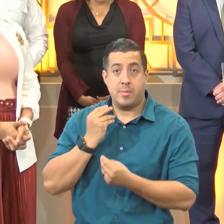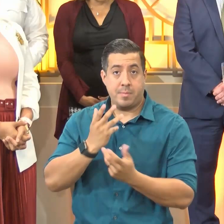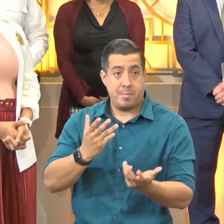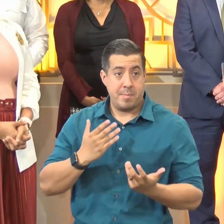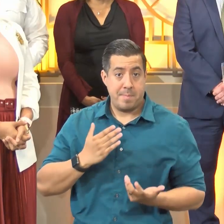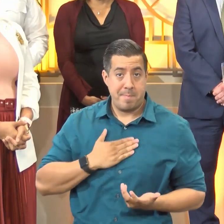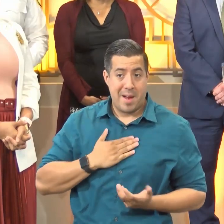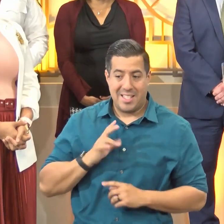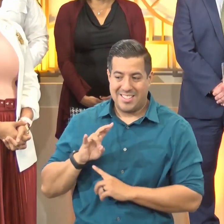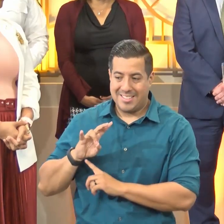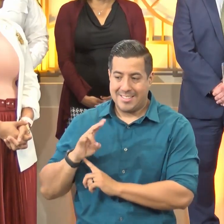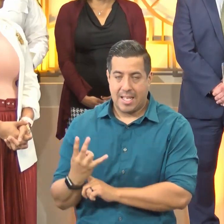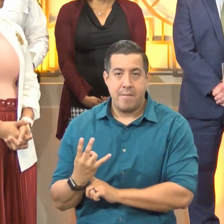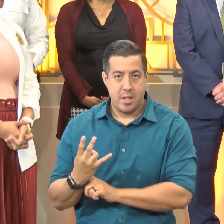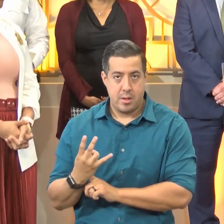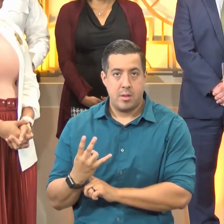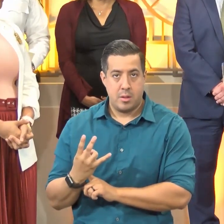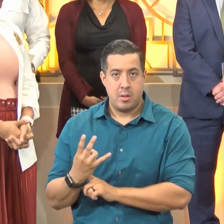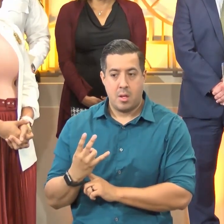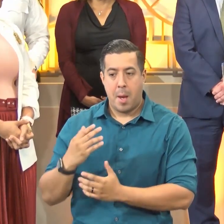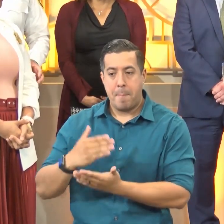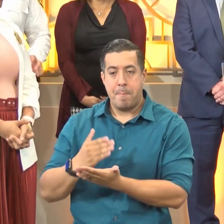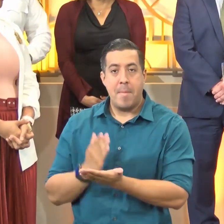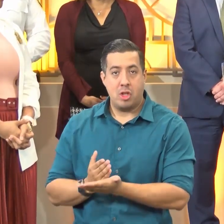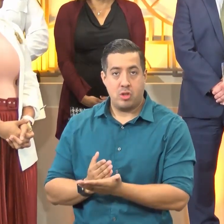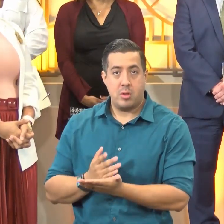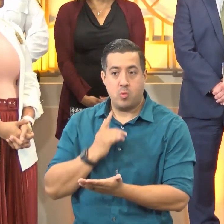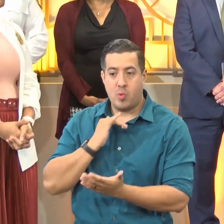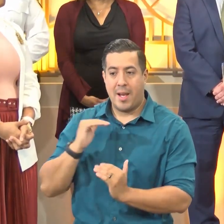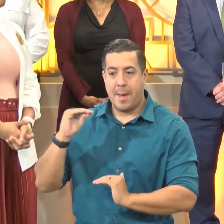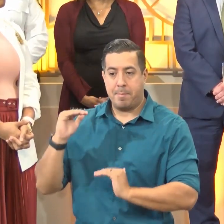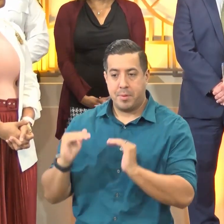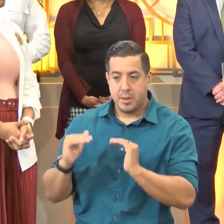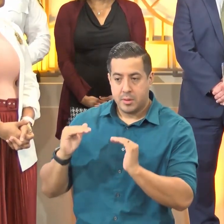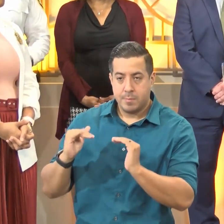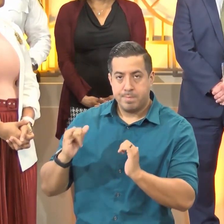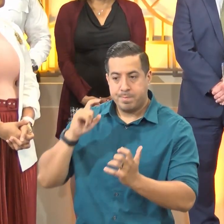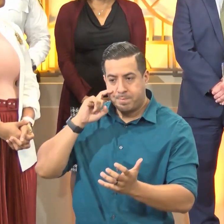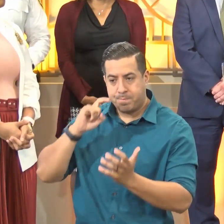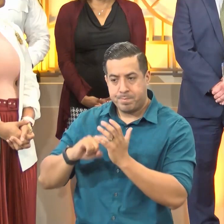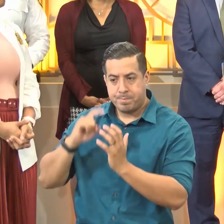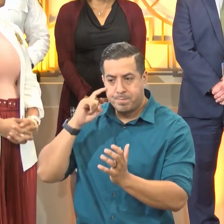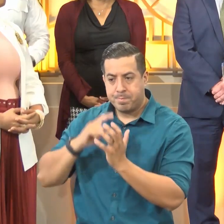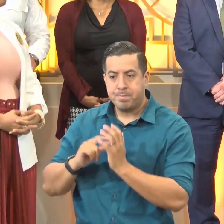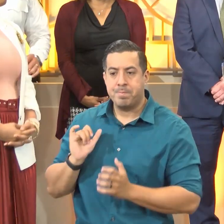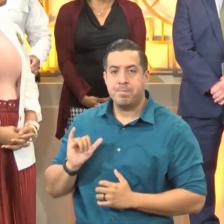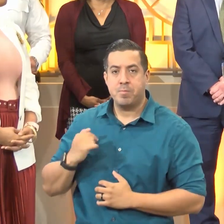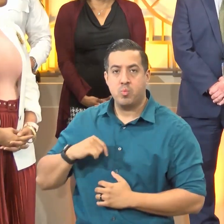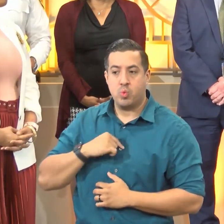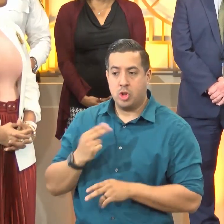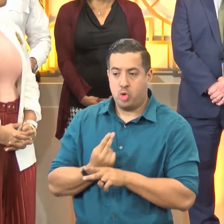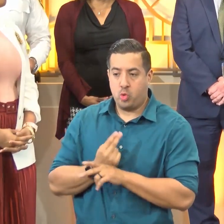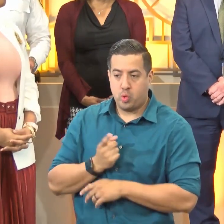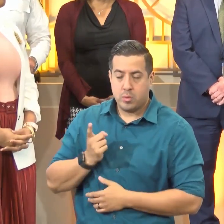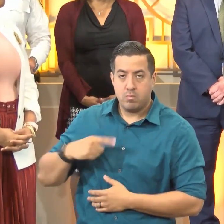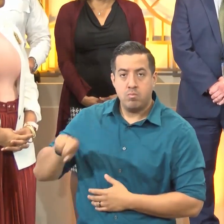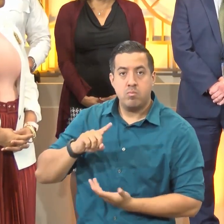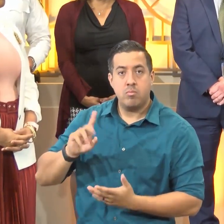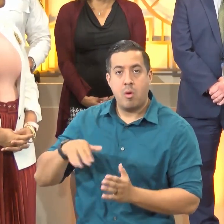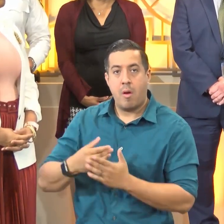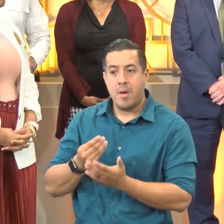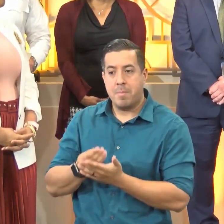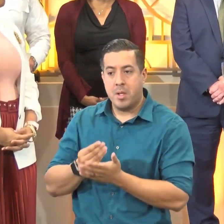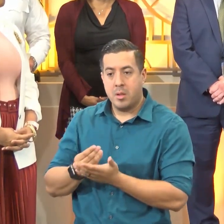my 7th consecutive budget that is balanced, recognizing that in this one we are using opera